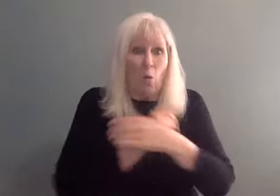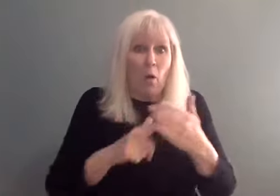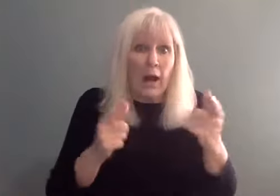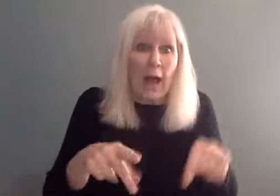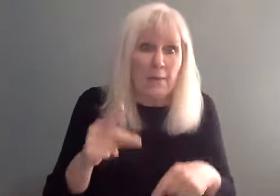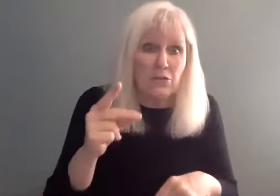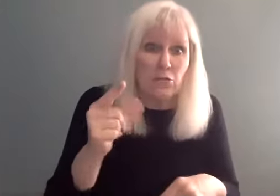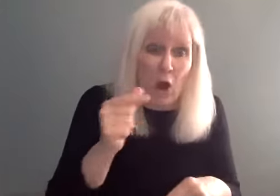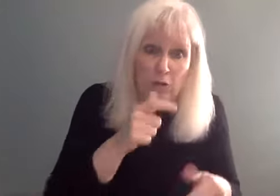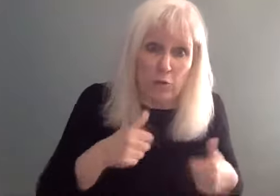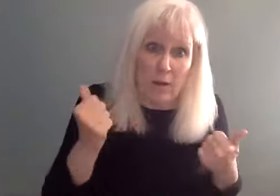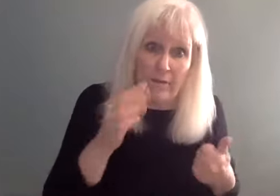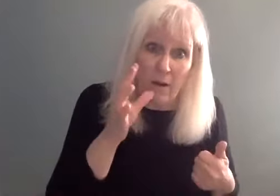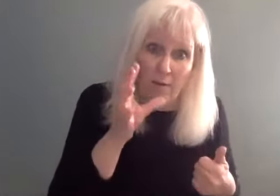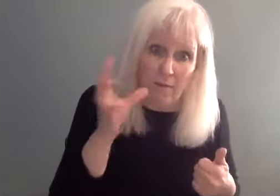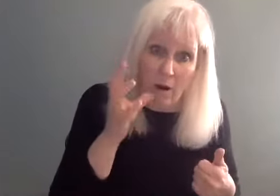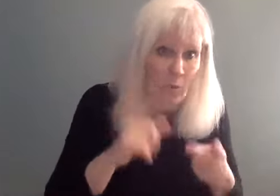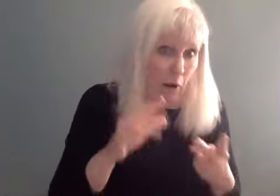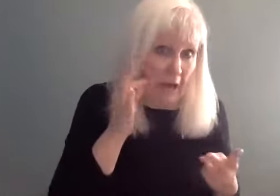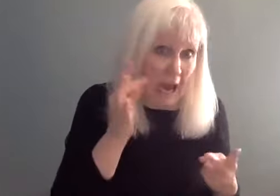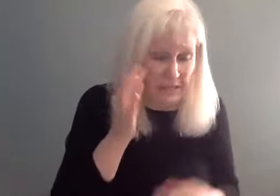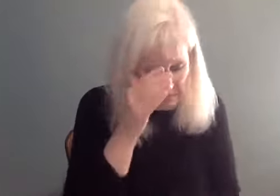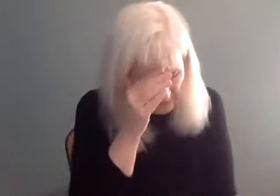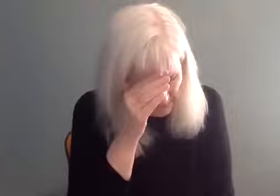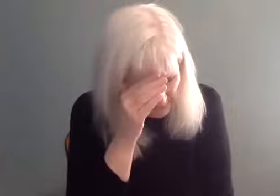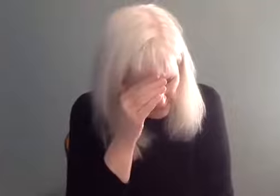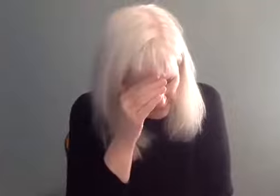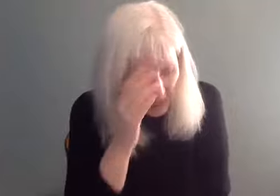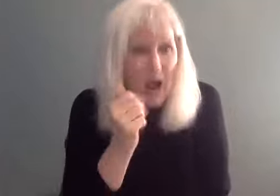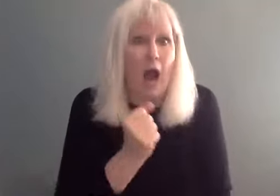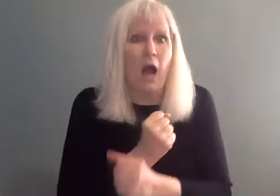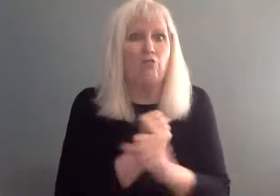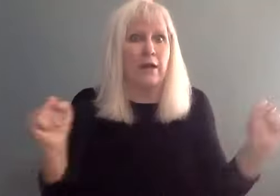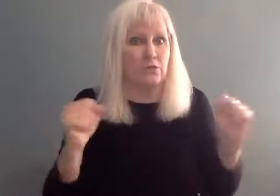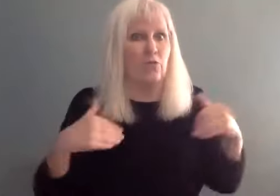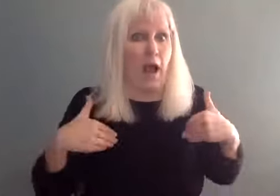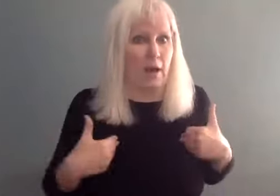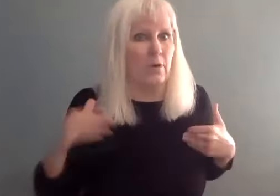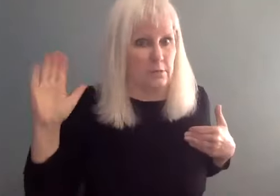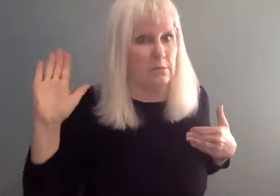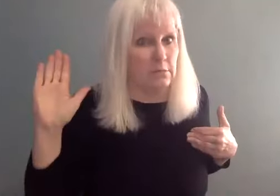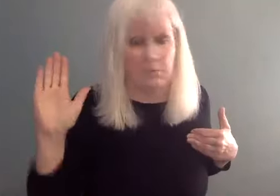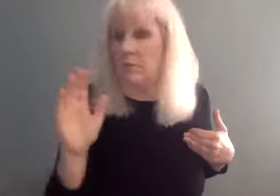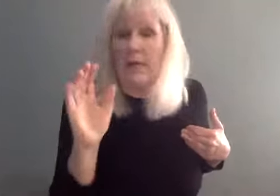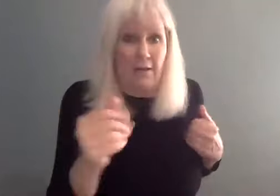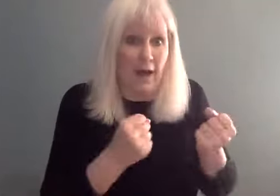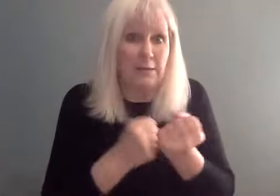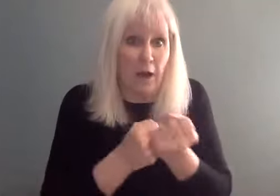or cats. And I'm a big rescue girl. And that's that. If I sponsor you and you're whining, you're getting a